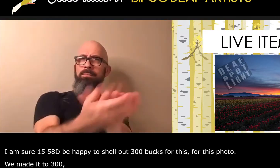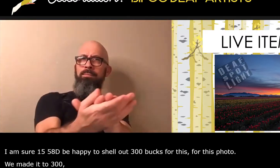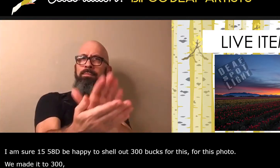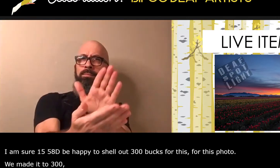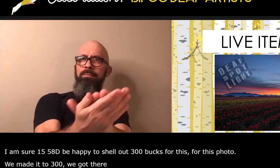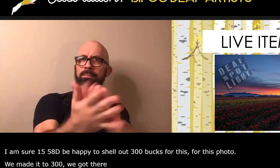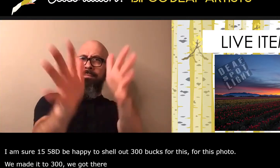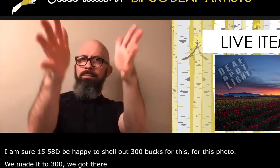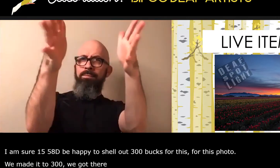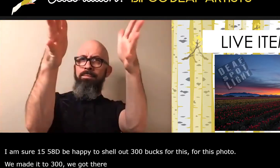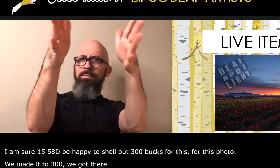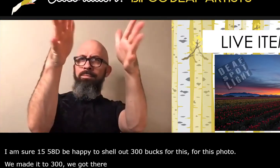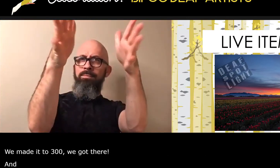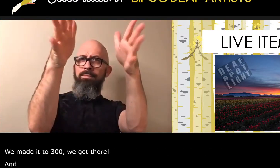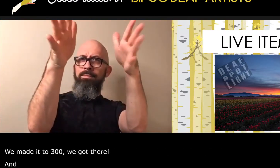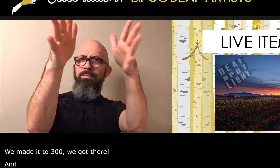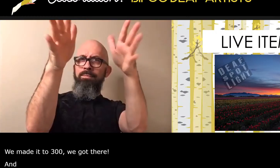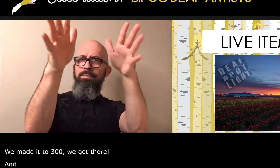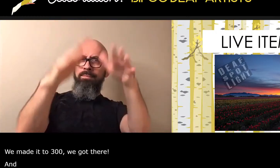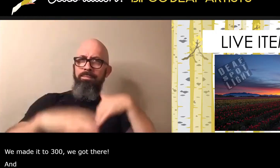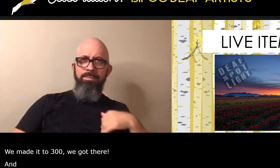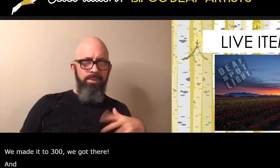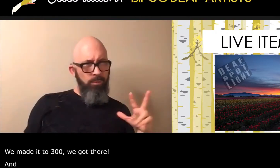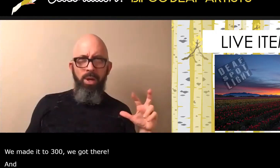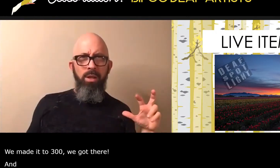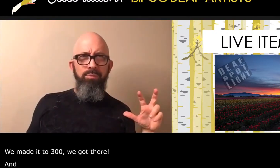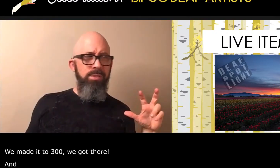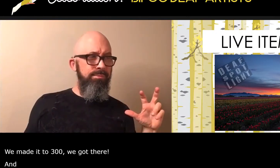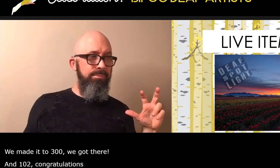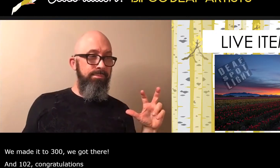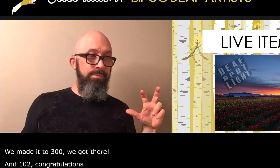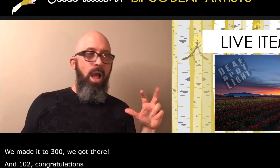And 102, congratulations to you.